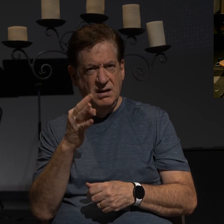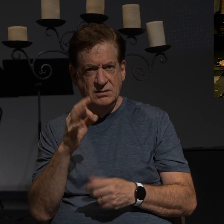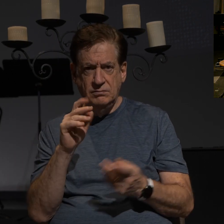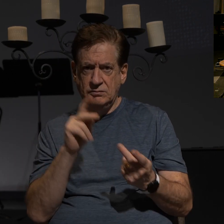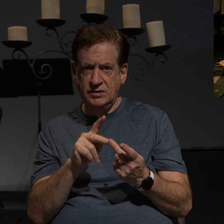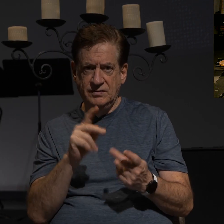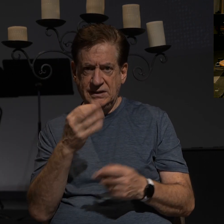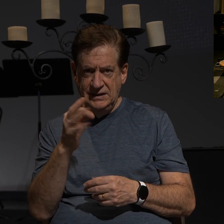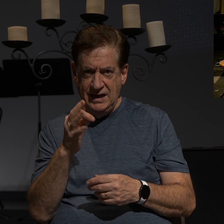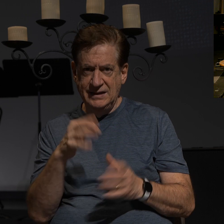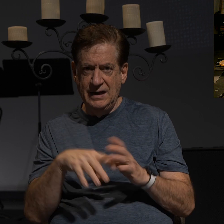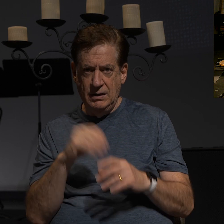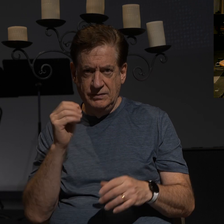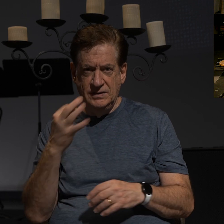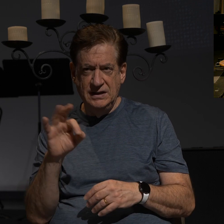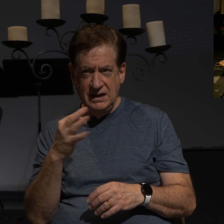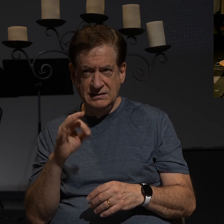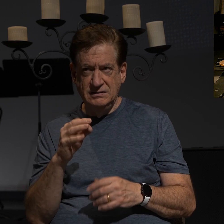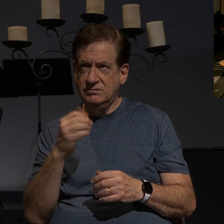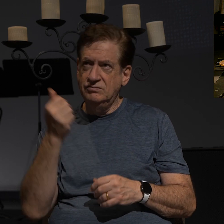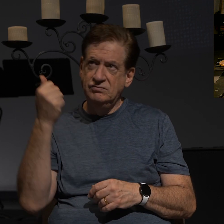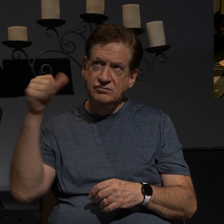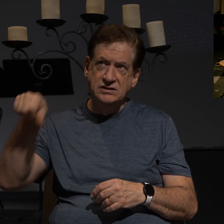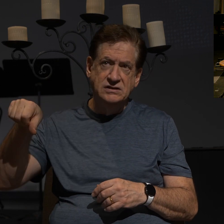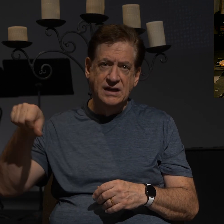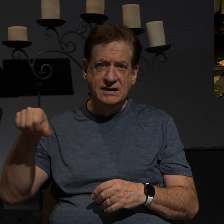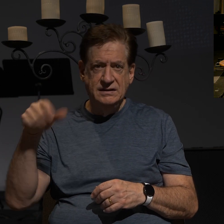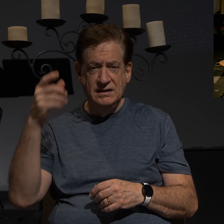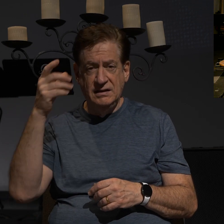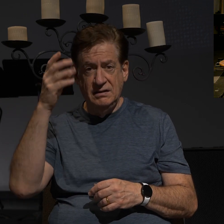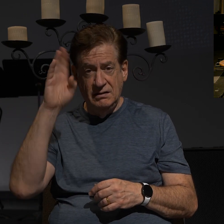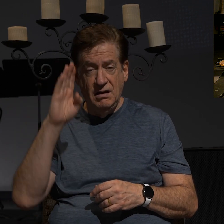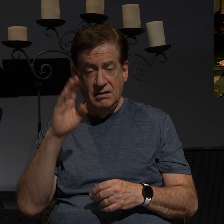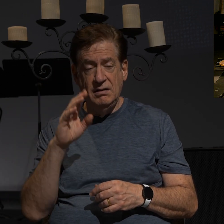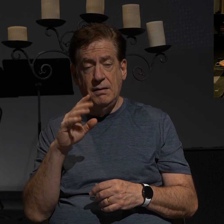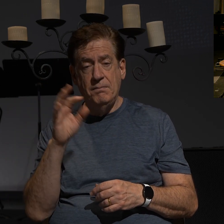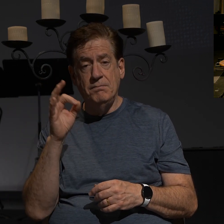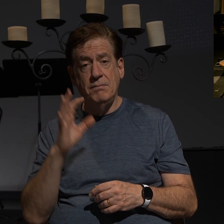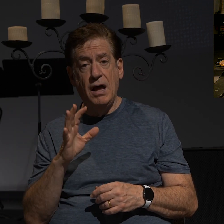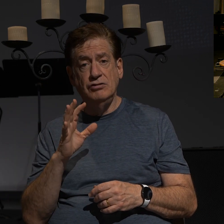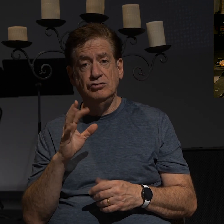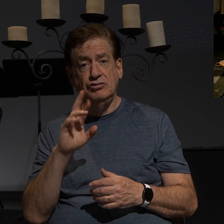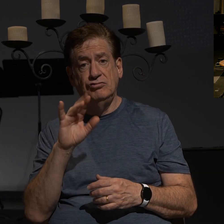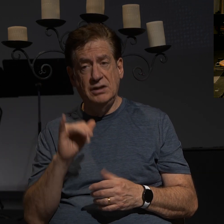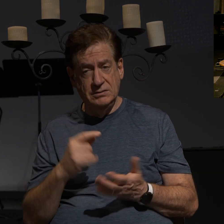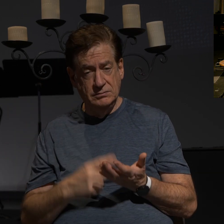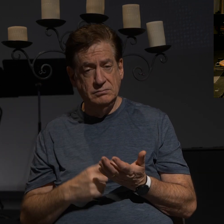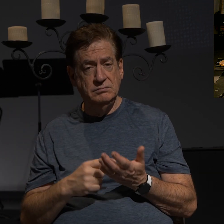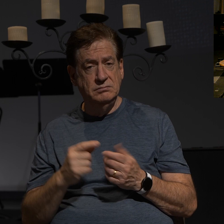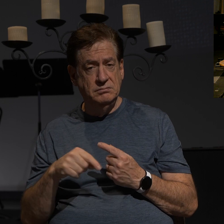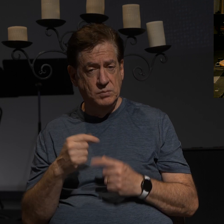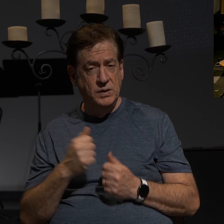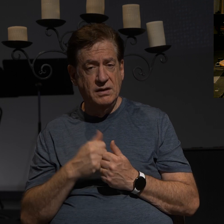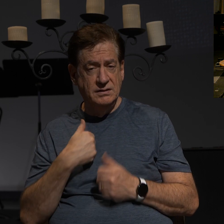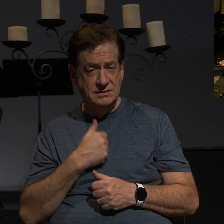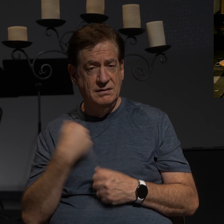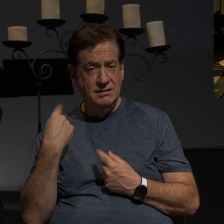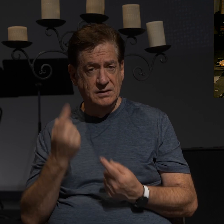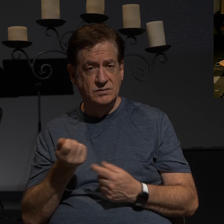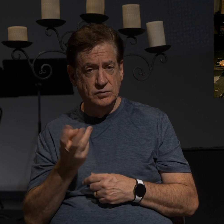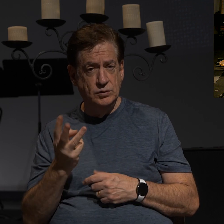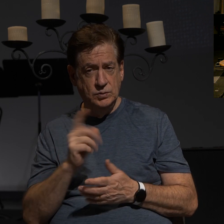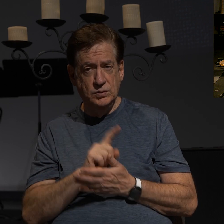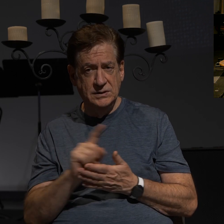rejected God. Widespread idolatry, as Pastor Ray spoke to us about in the last couple of weeks. And also something that you may not have known is that